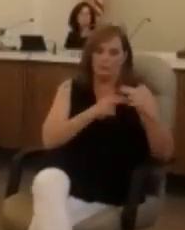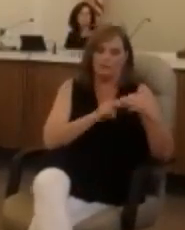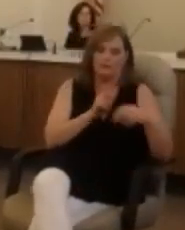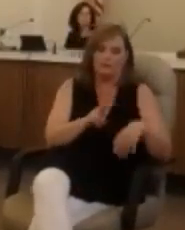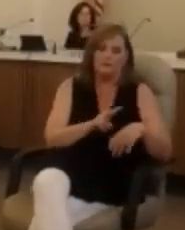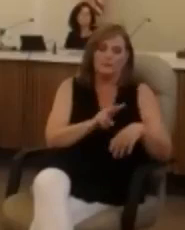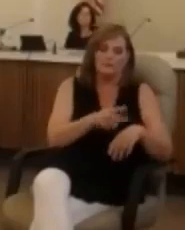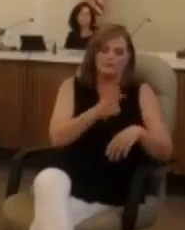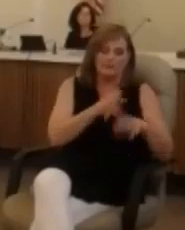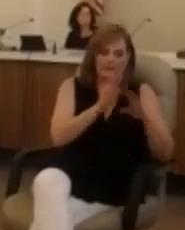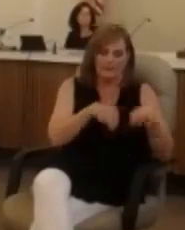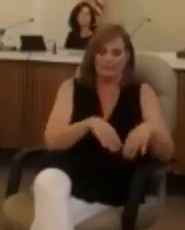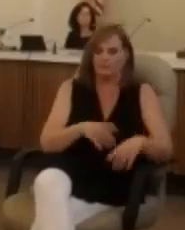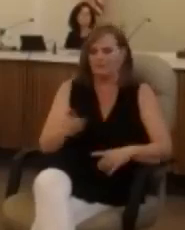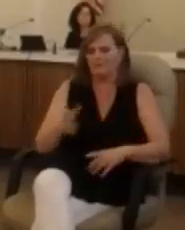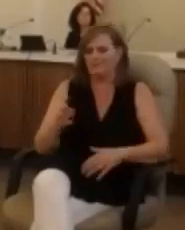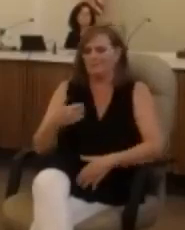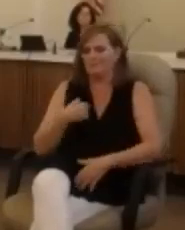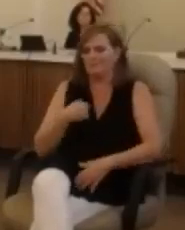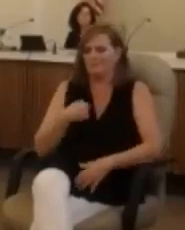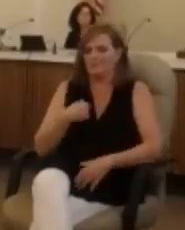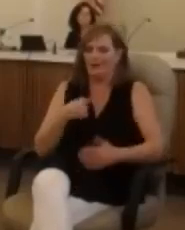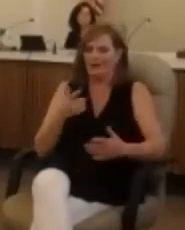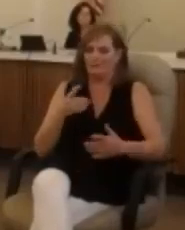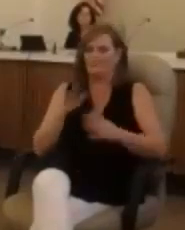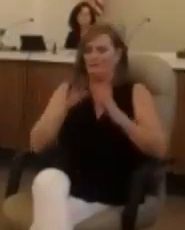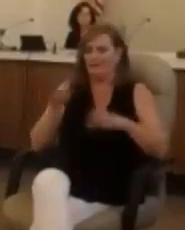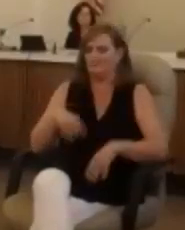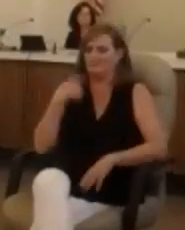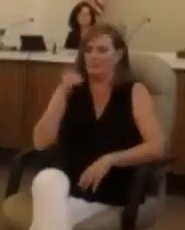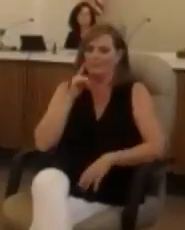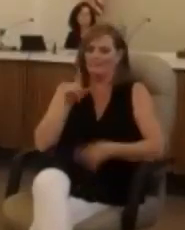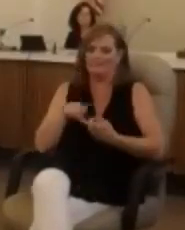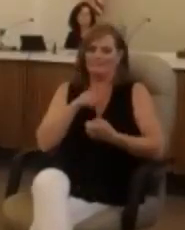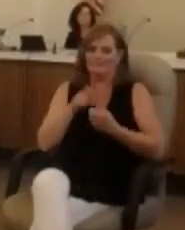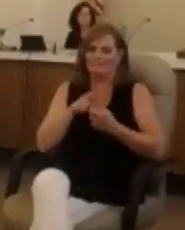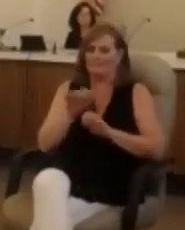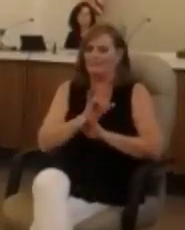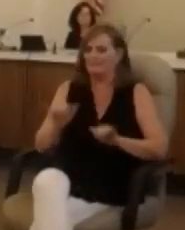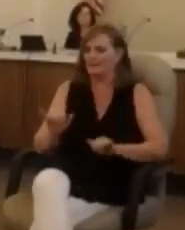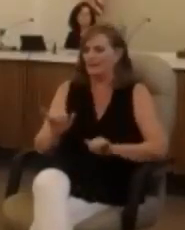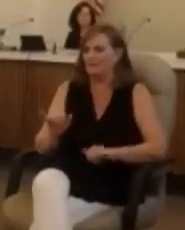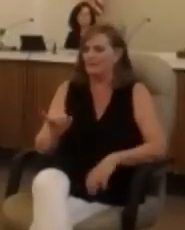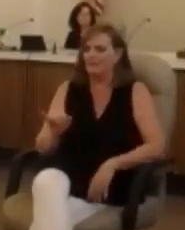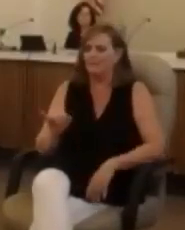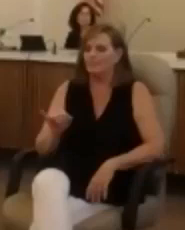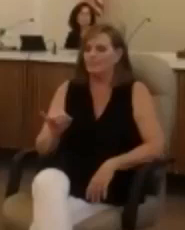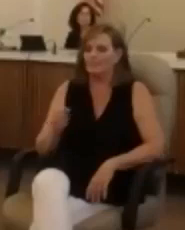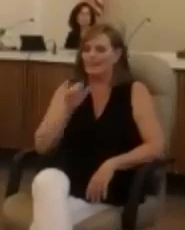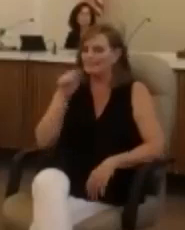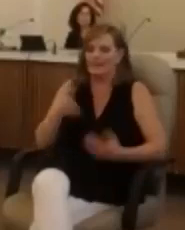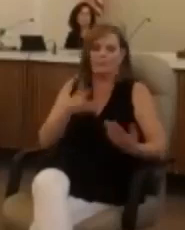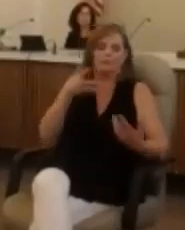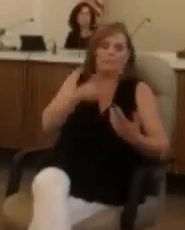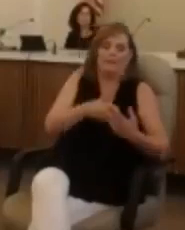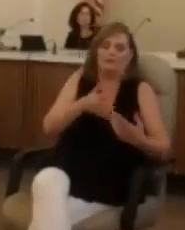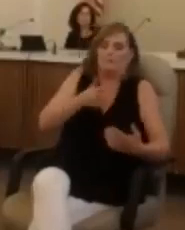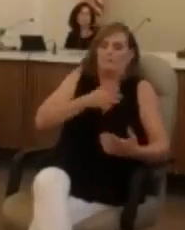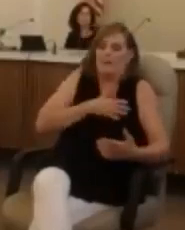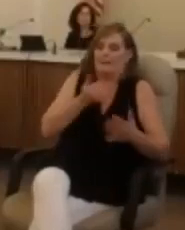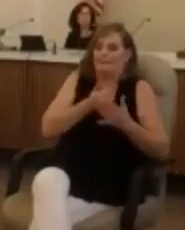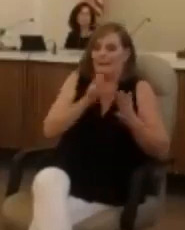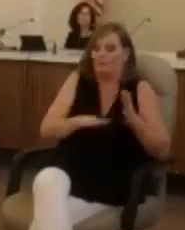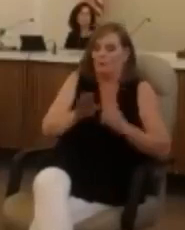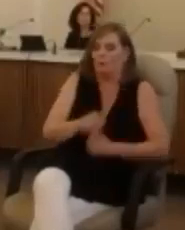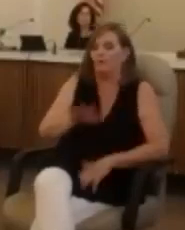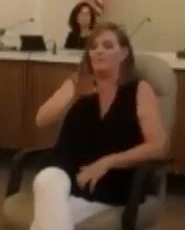houses look like that are most likely all going to look the same, if I'm correct, is not going to fit into this neighborhood with 5-acre lots